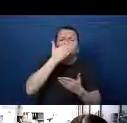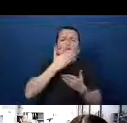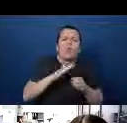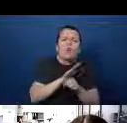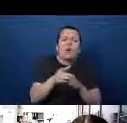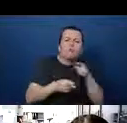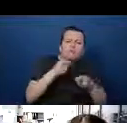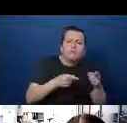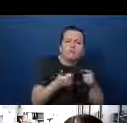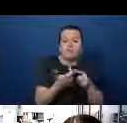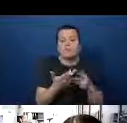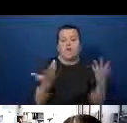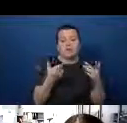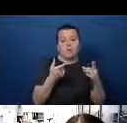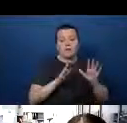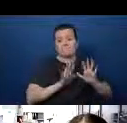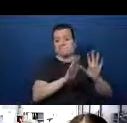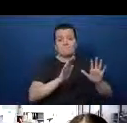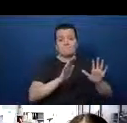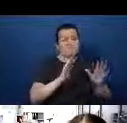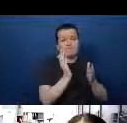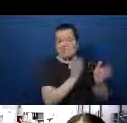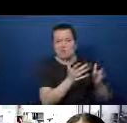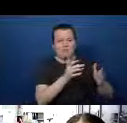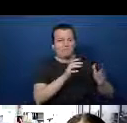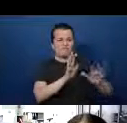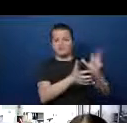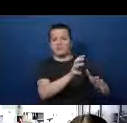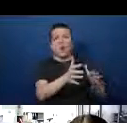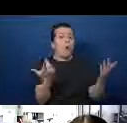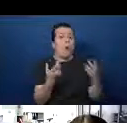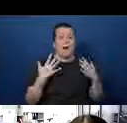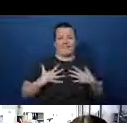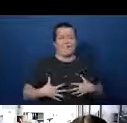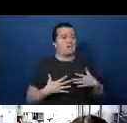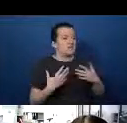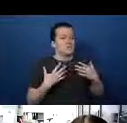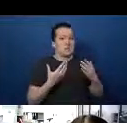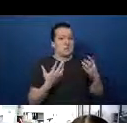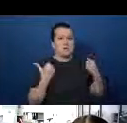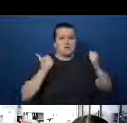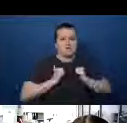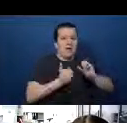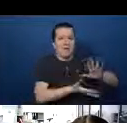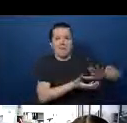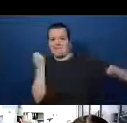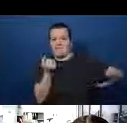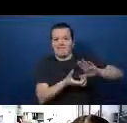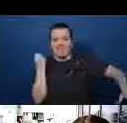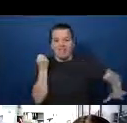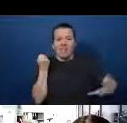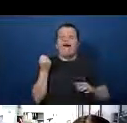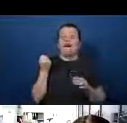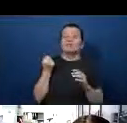as beating and damaging personal belonging. We also heard a lot of examples of